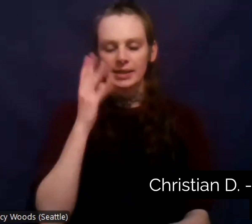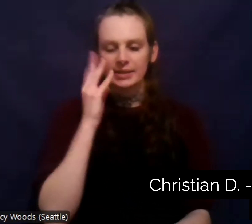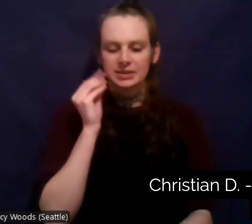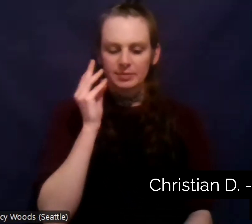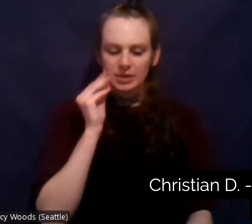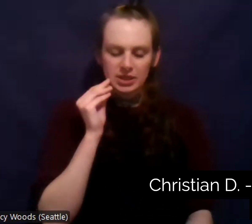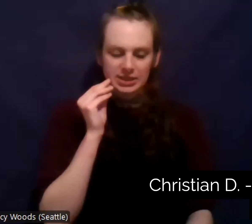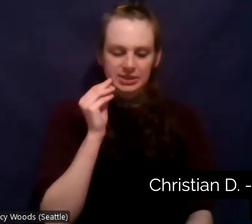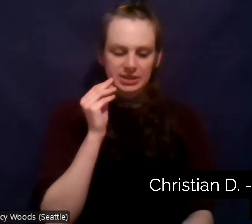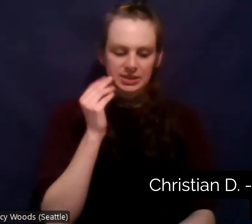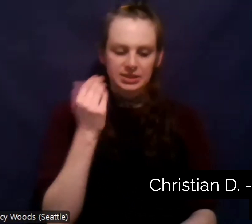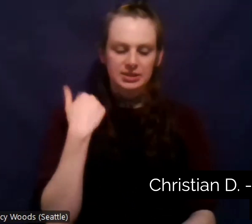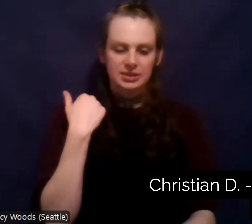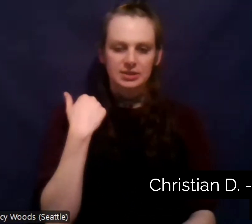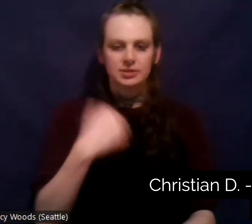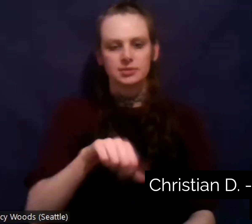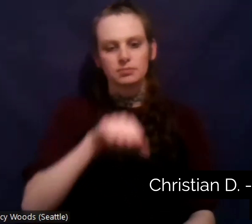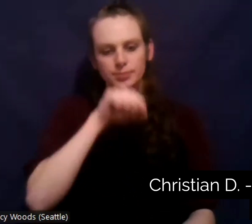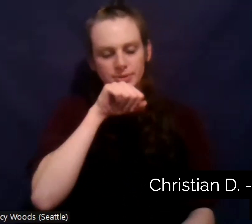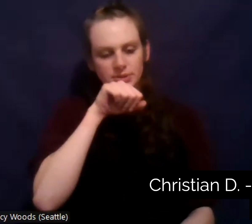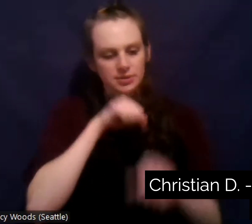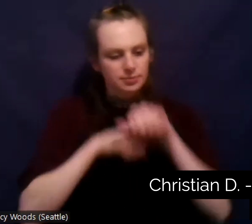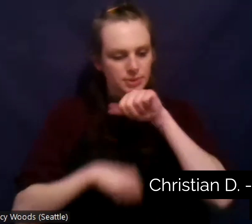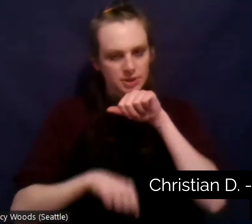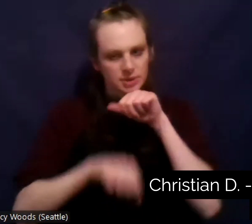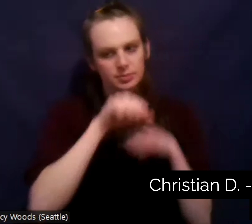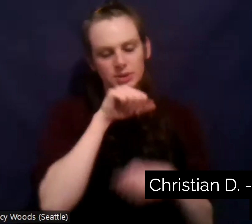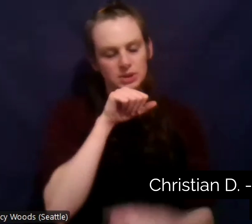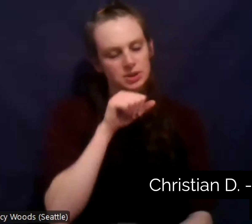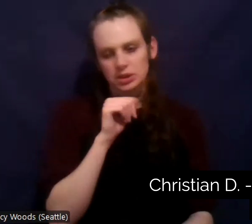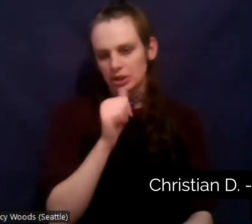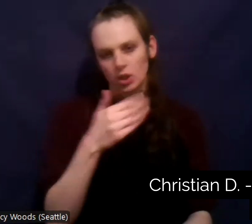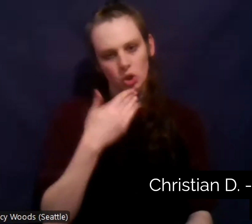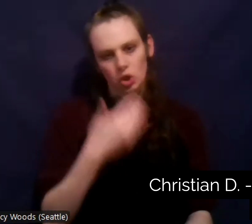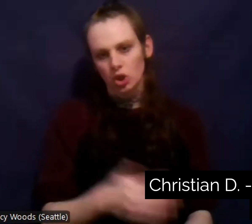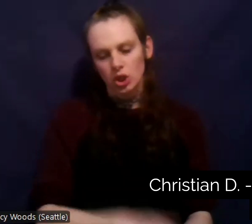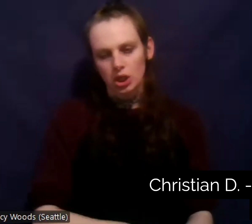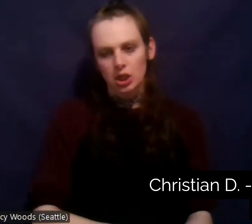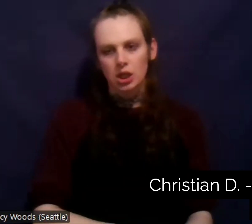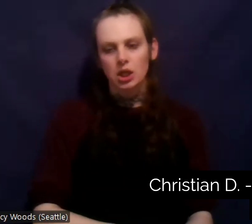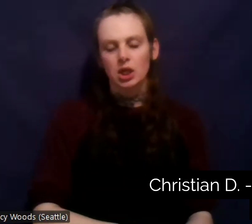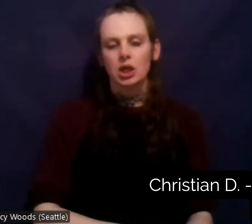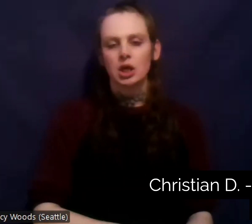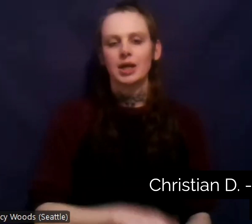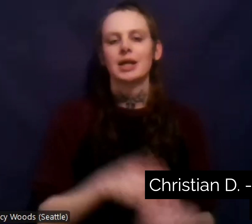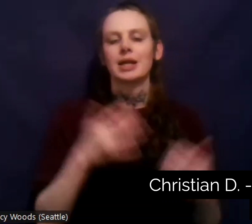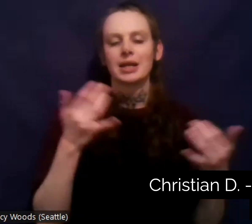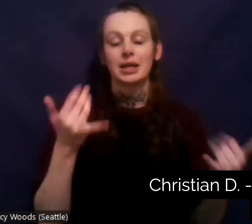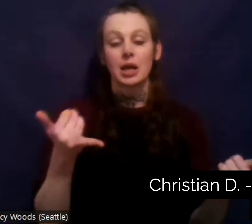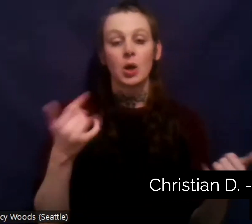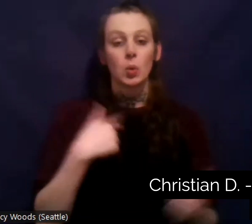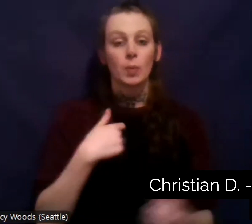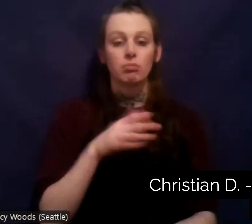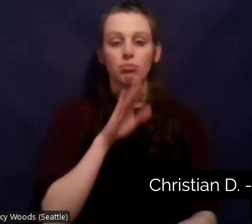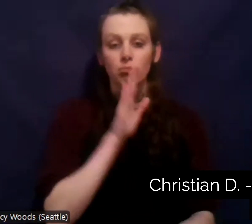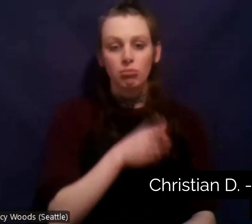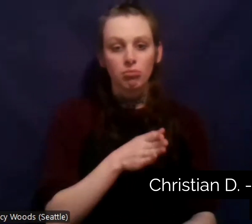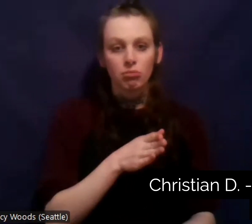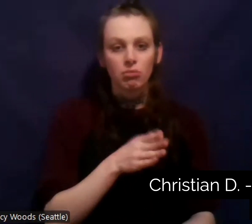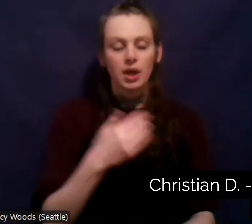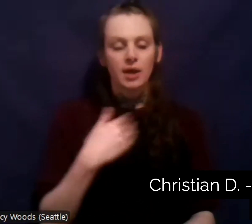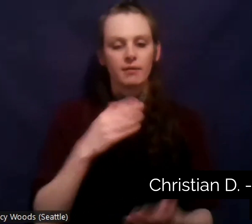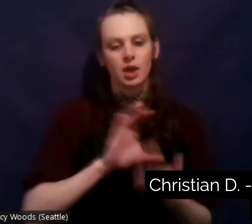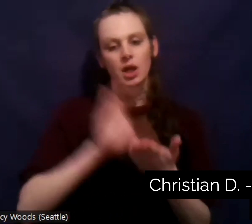not so great. And knowing that I'm sober right now, I haven't been there hasn't been that